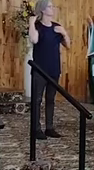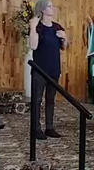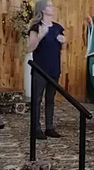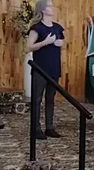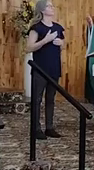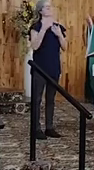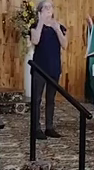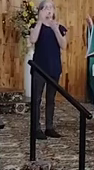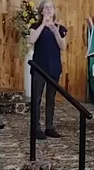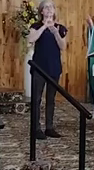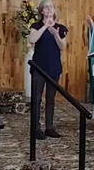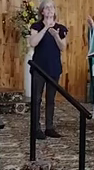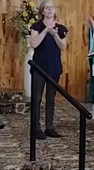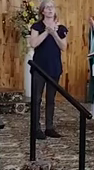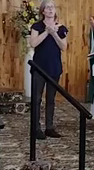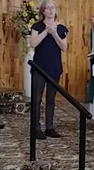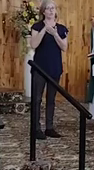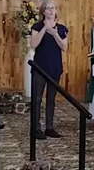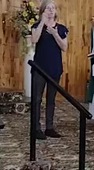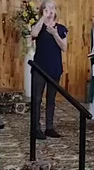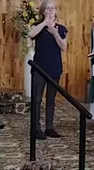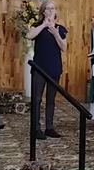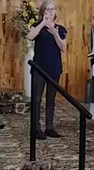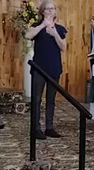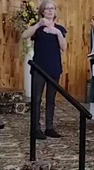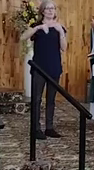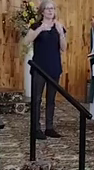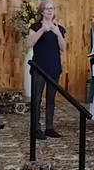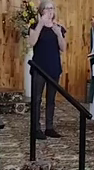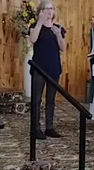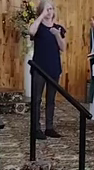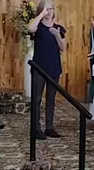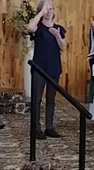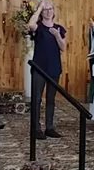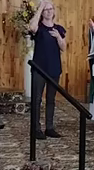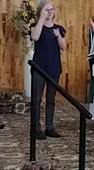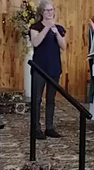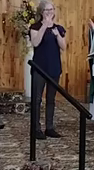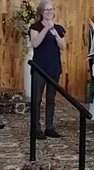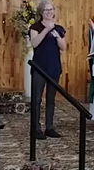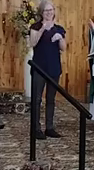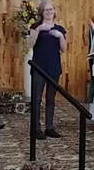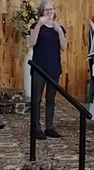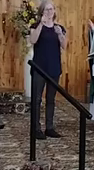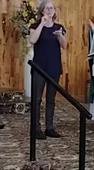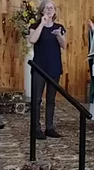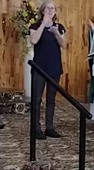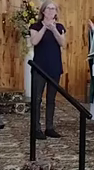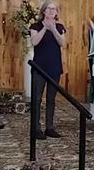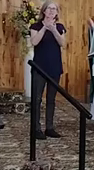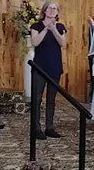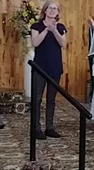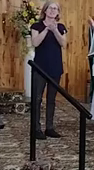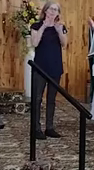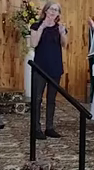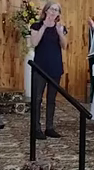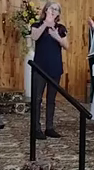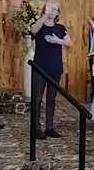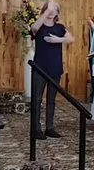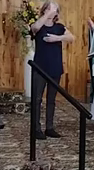highest. You are indeed holy, O Lord, and all you have created rightly gives you praise. For through